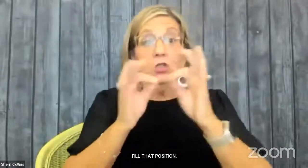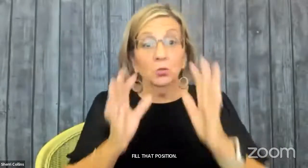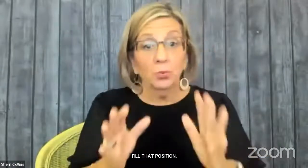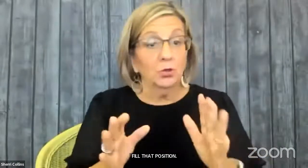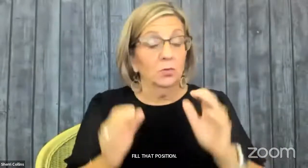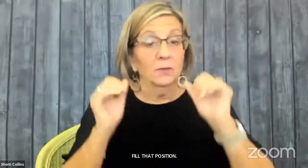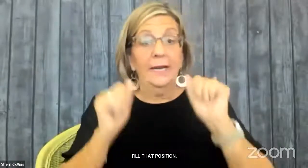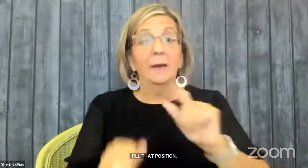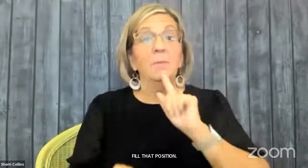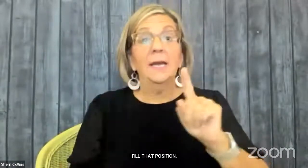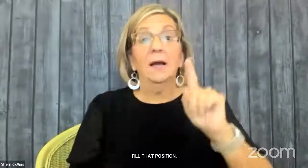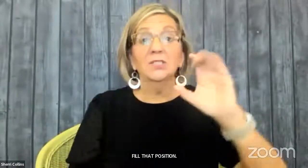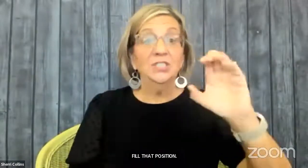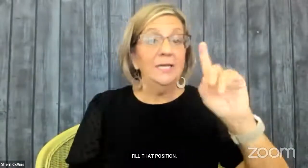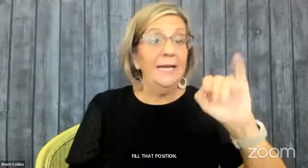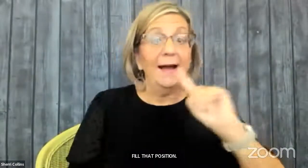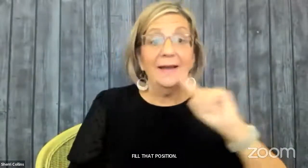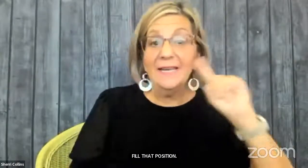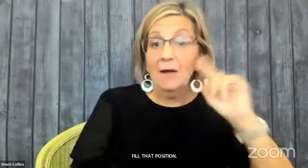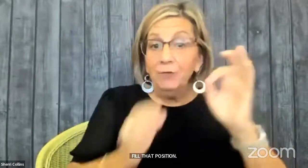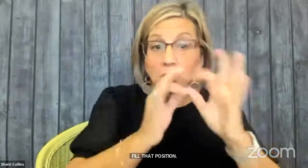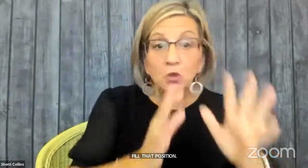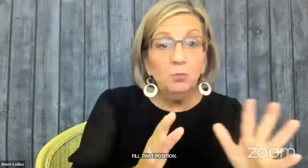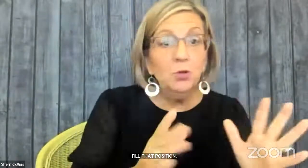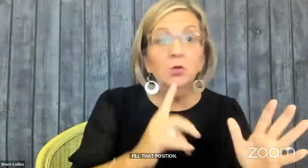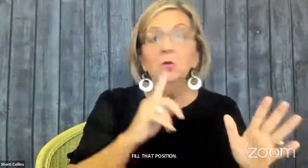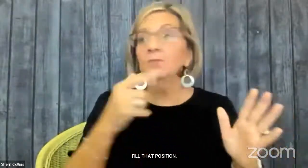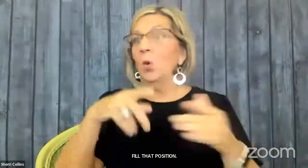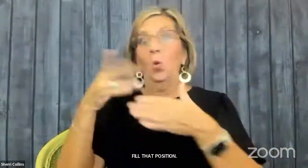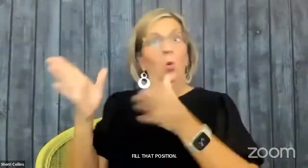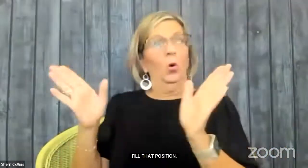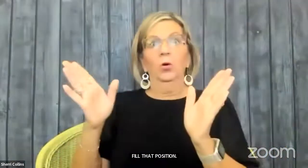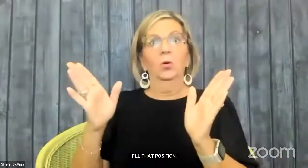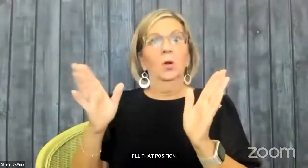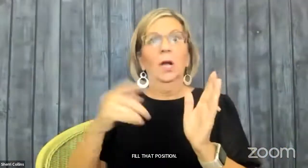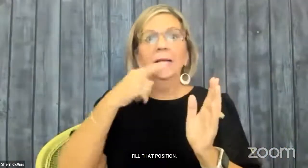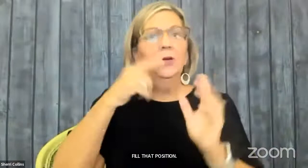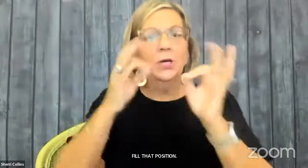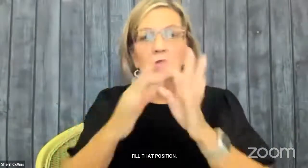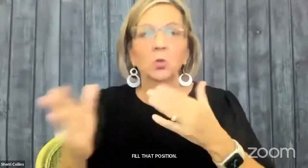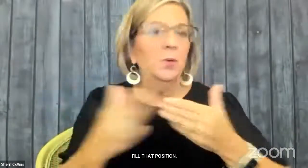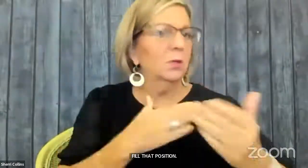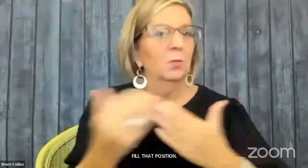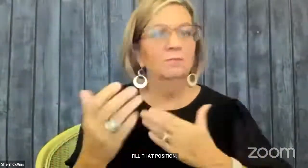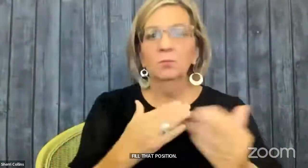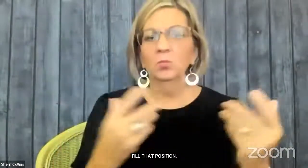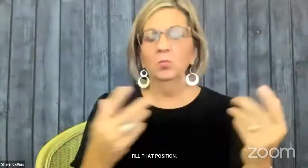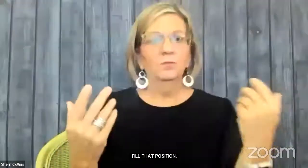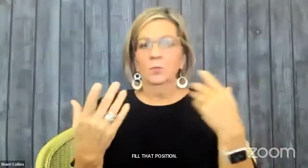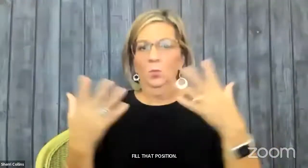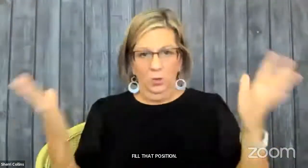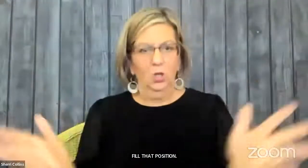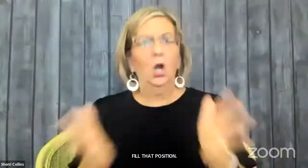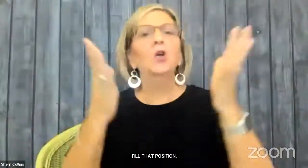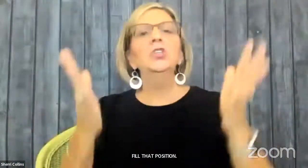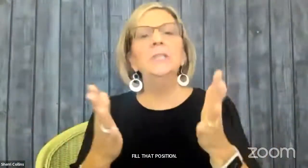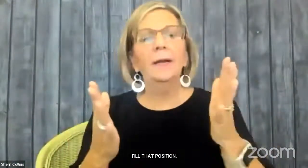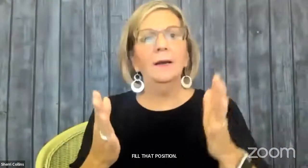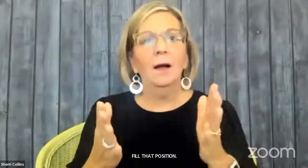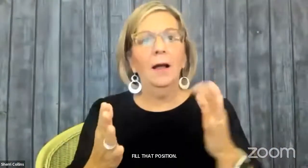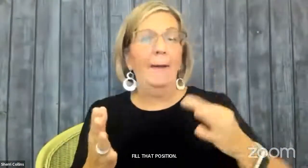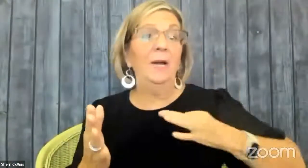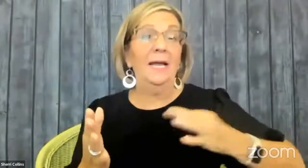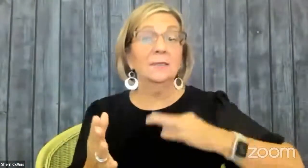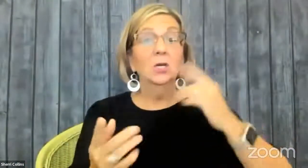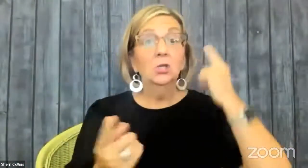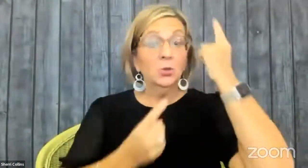certified interpreter, can be a CDI deaf interpreter or a hearing interpreter. We're